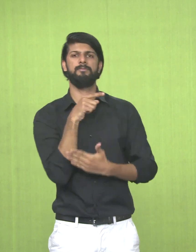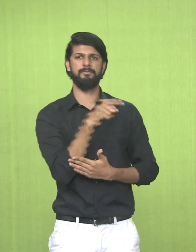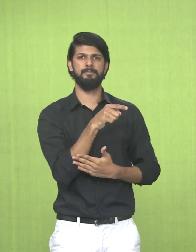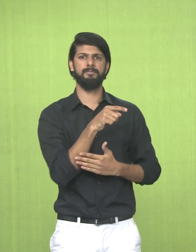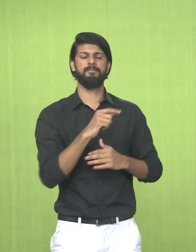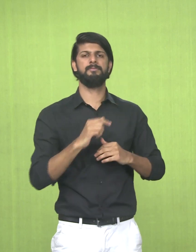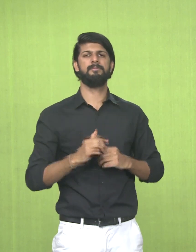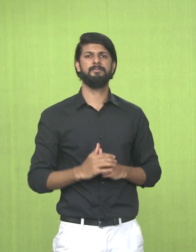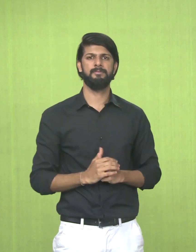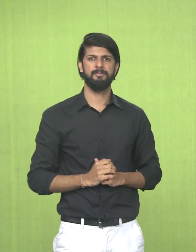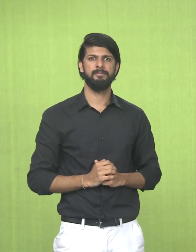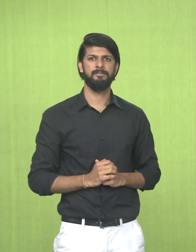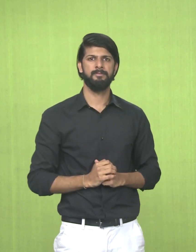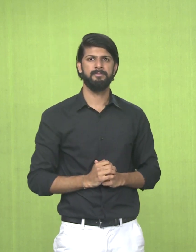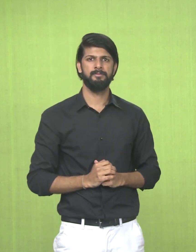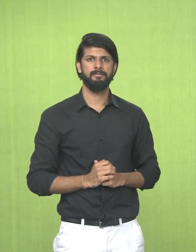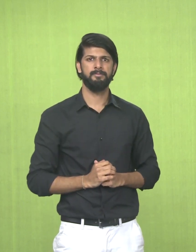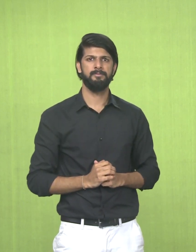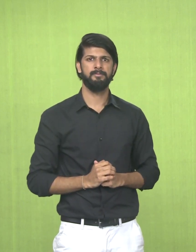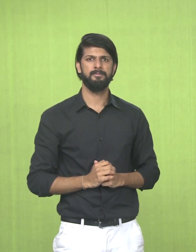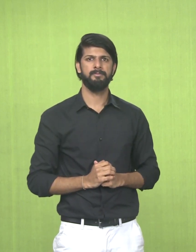and the exhibits are kept in a gallery.